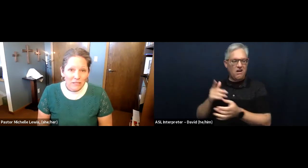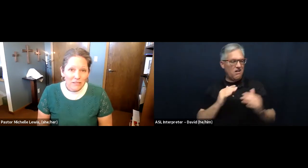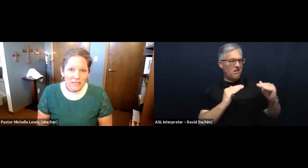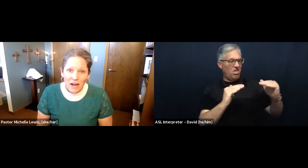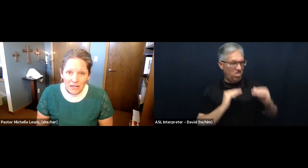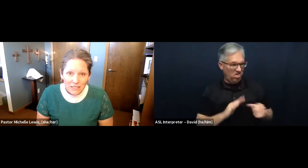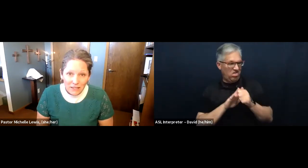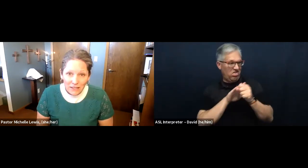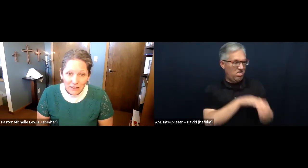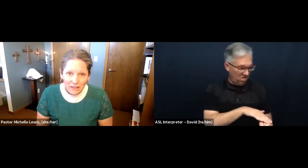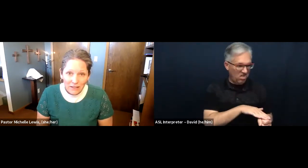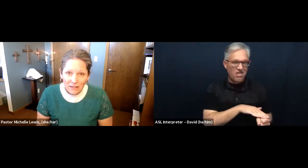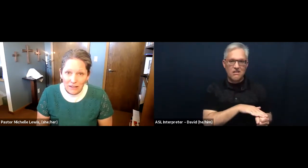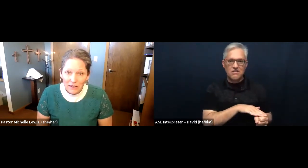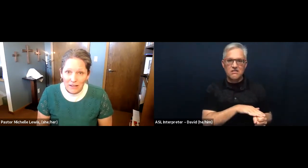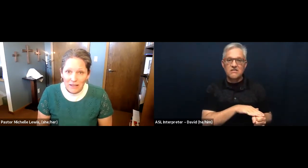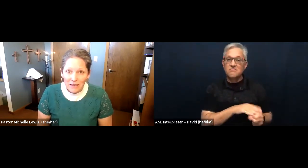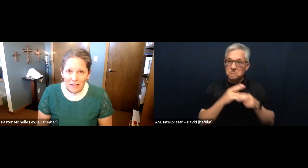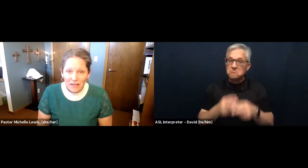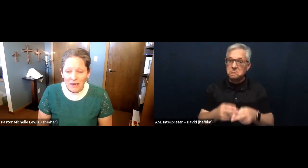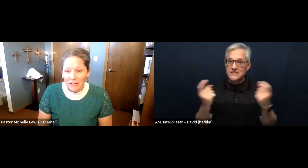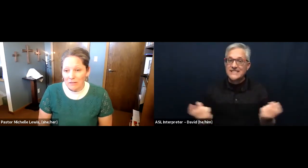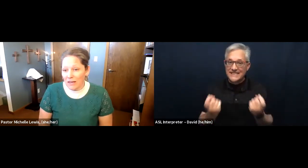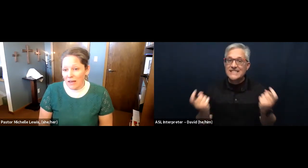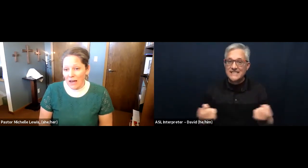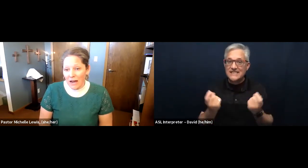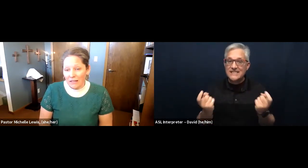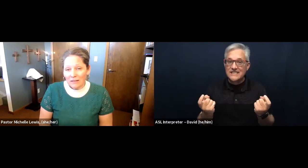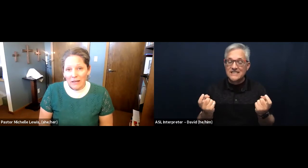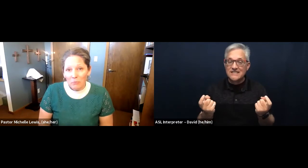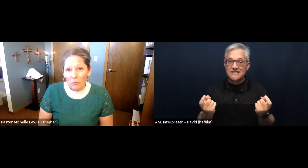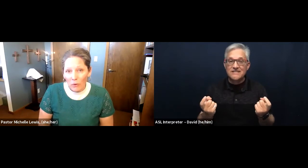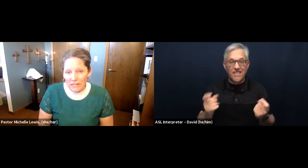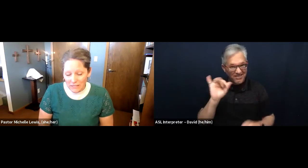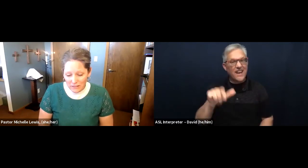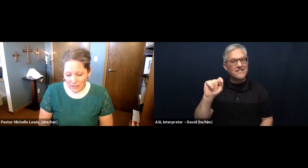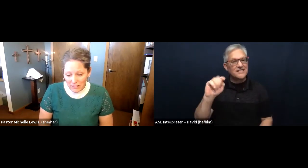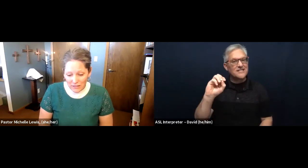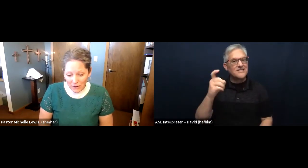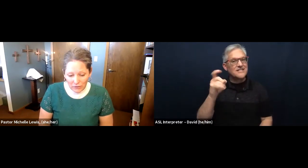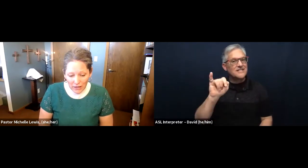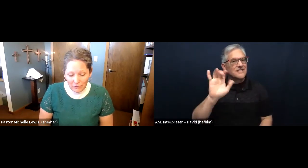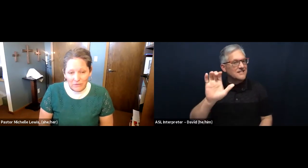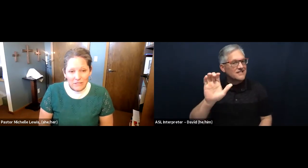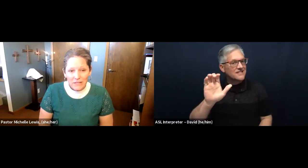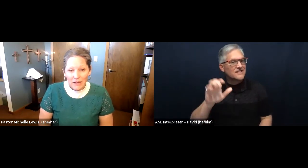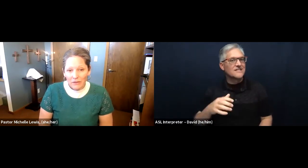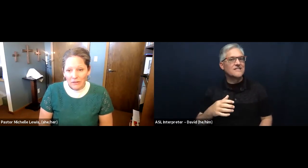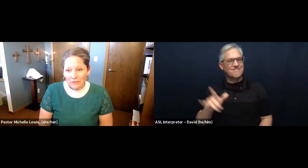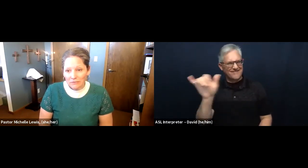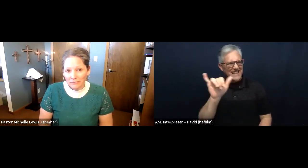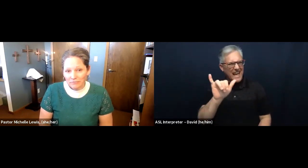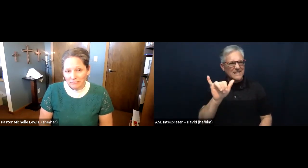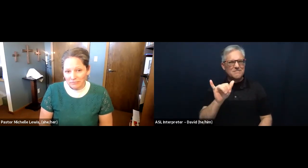can be toxic. It can act like poison in our life